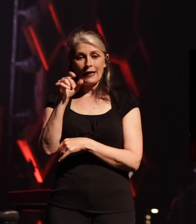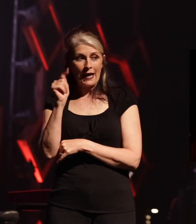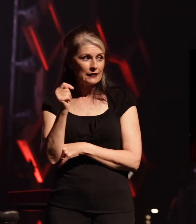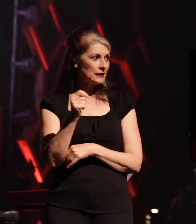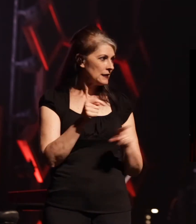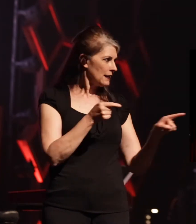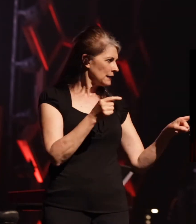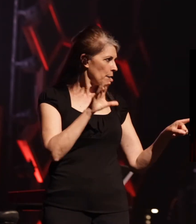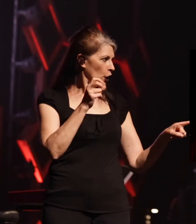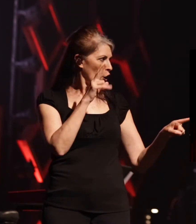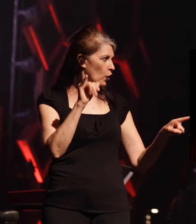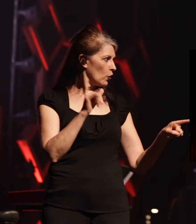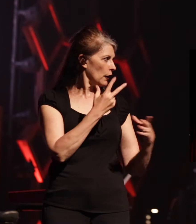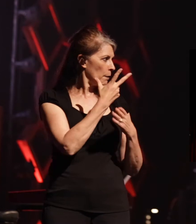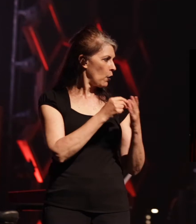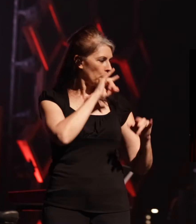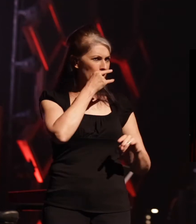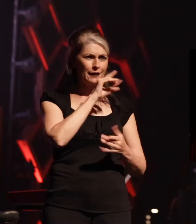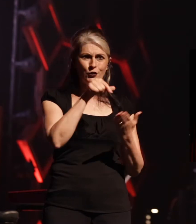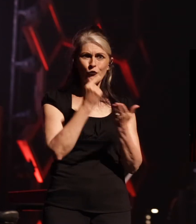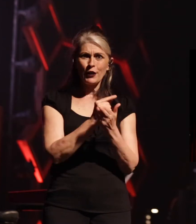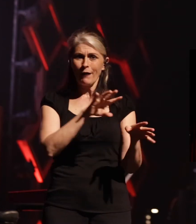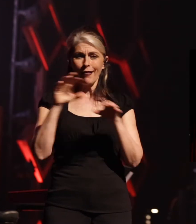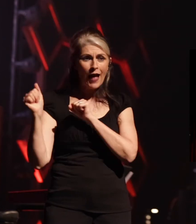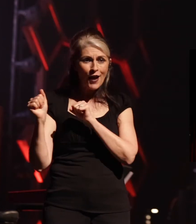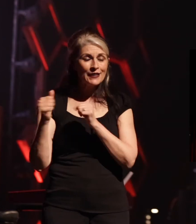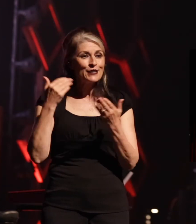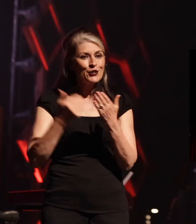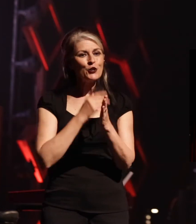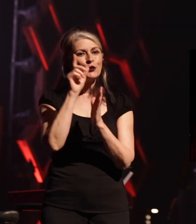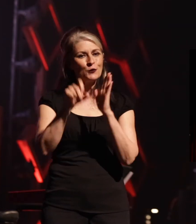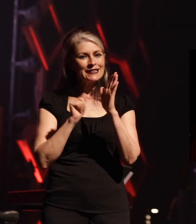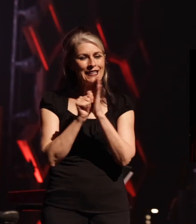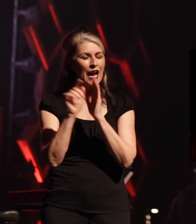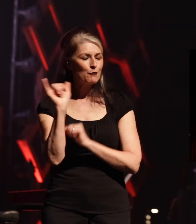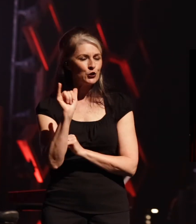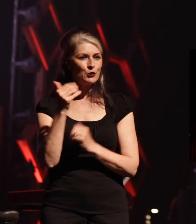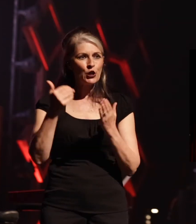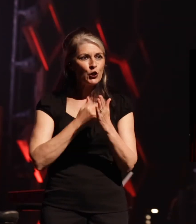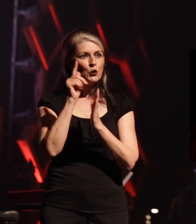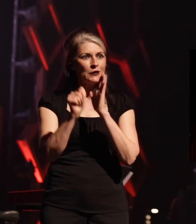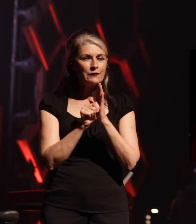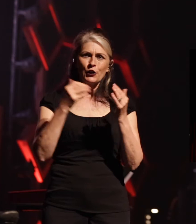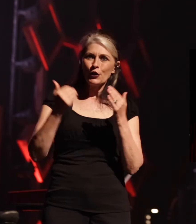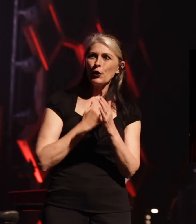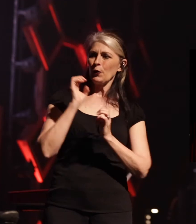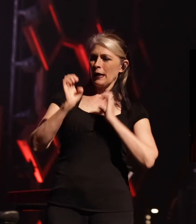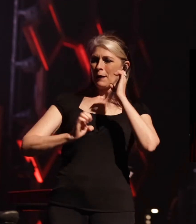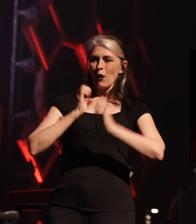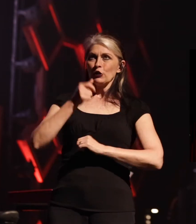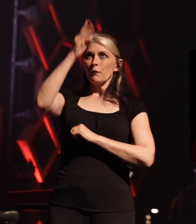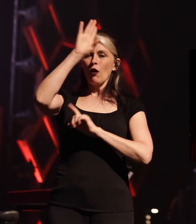just graduated. A lot of graduations are happening. That's a new season as well, and these new seasons bring about new emotions, and God meets us in those